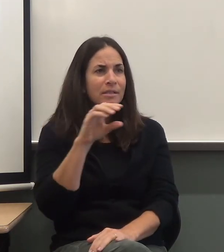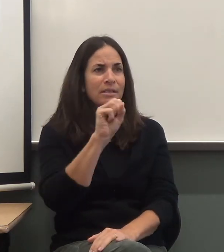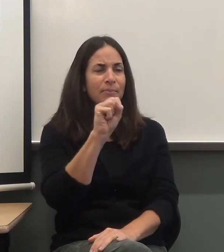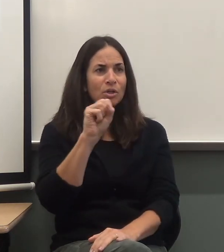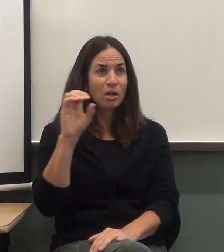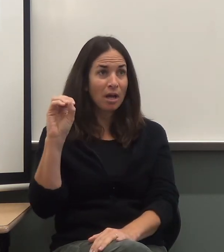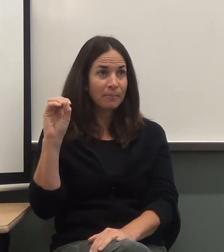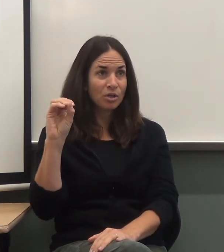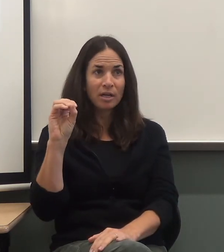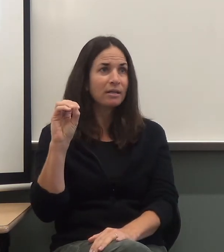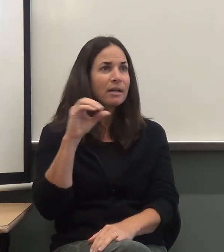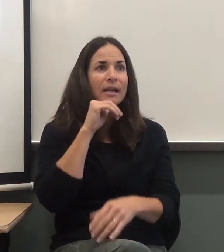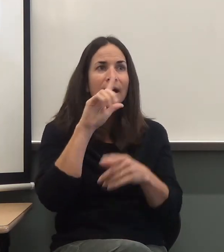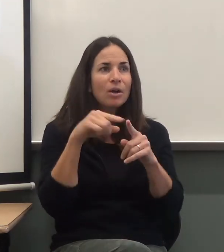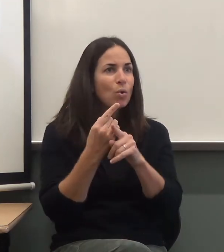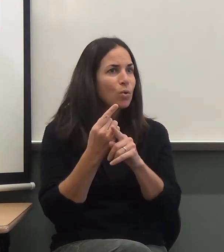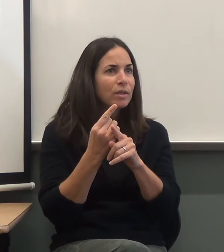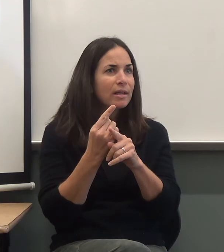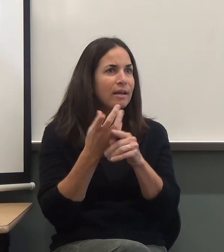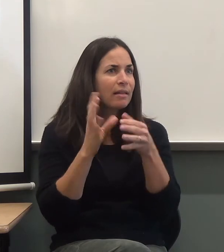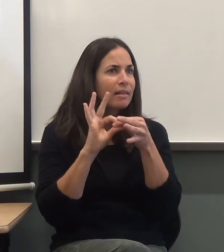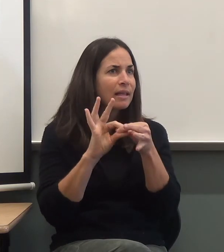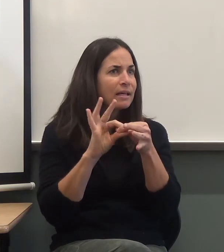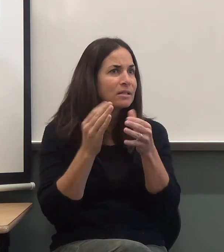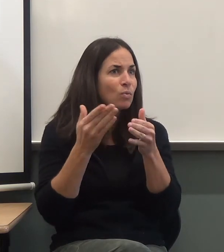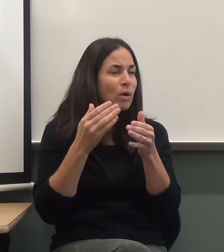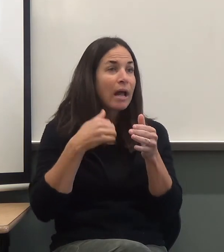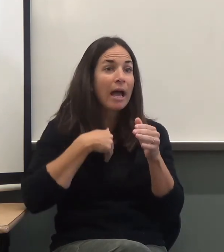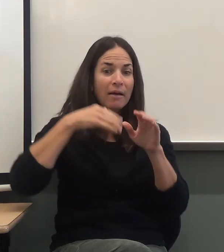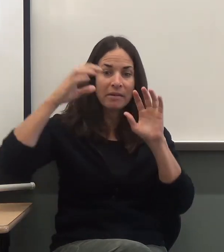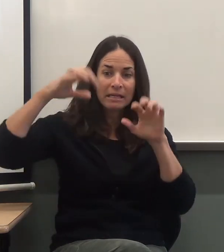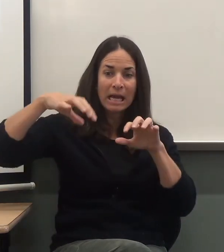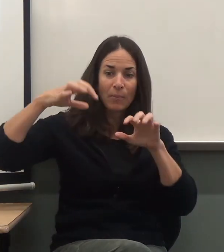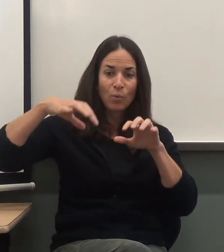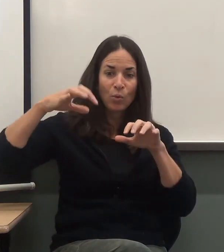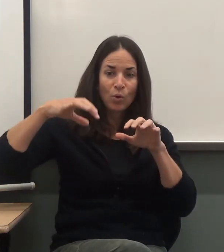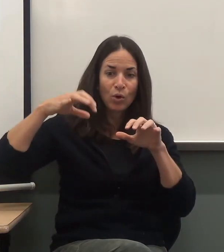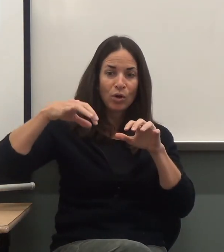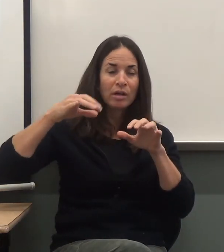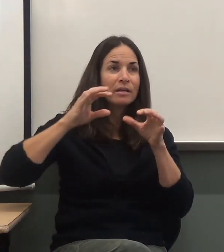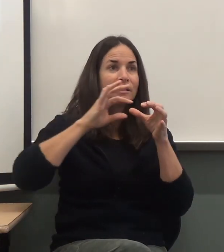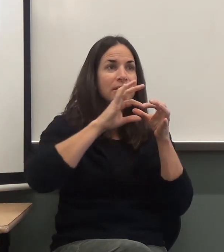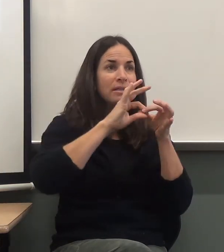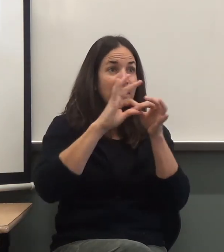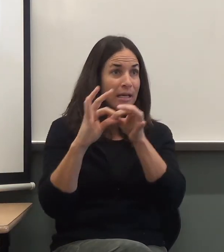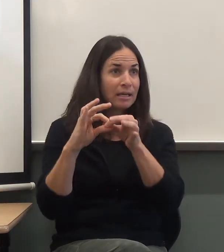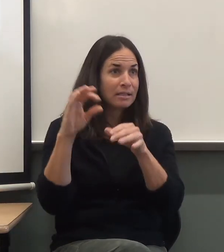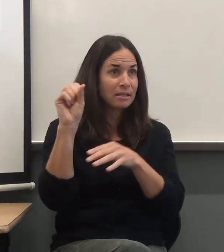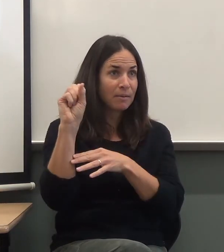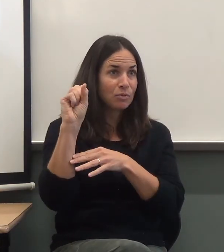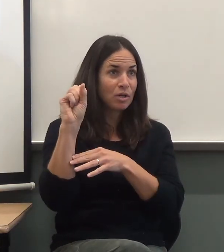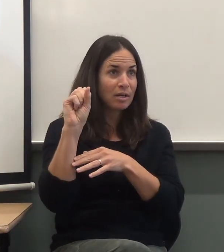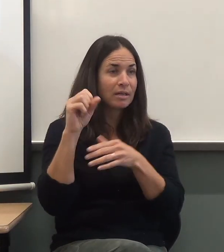right? No, because look, I've got a downpour and that connects the subjects. Awesome. I've got hillsides,